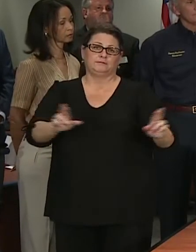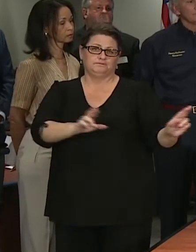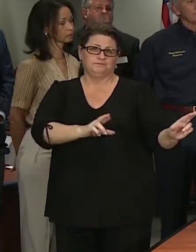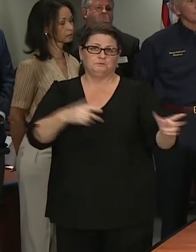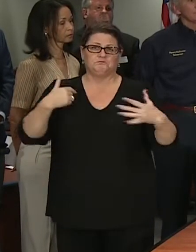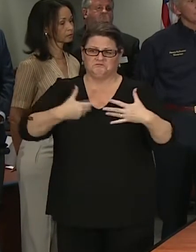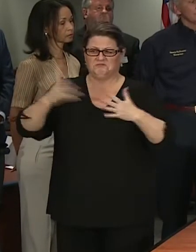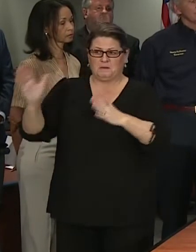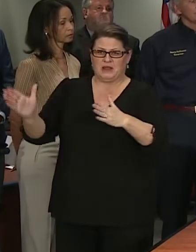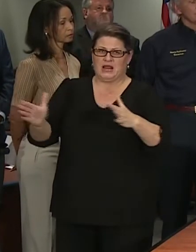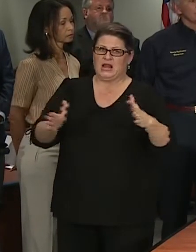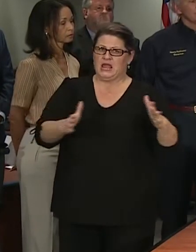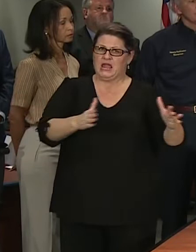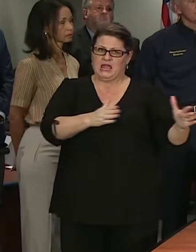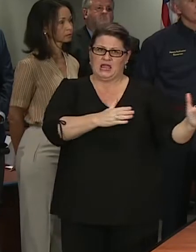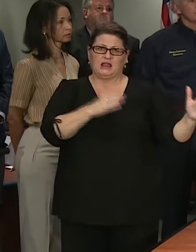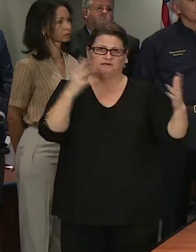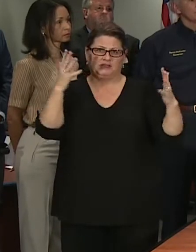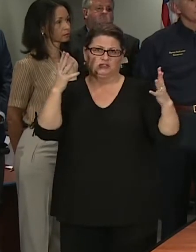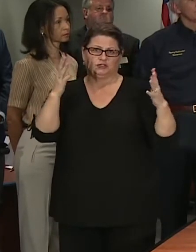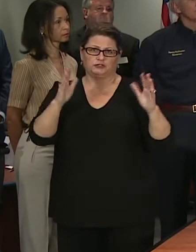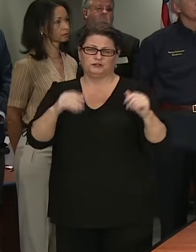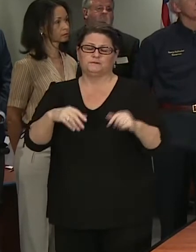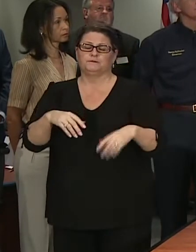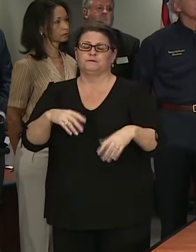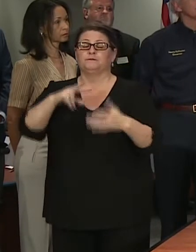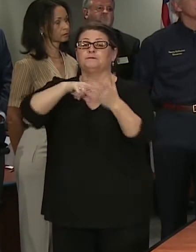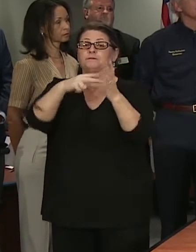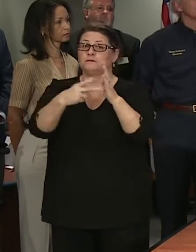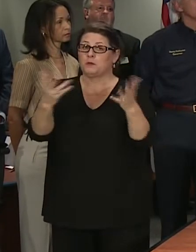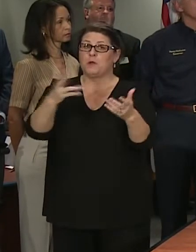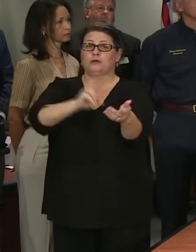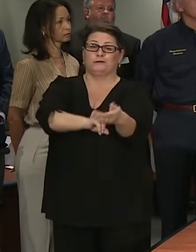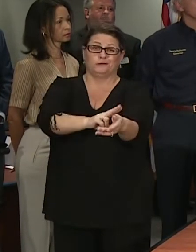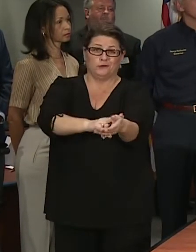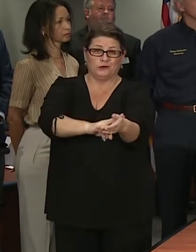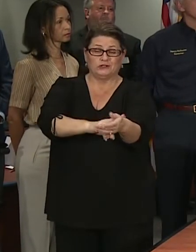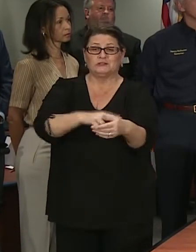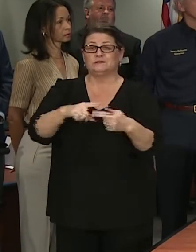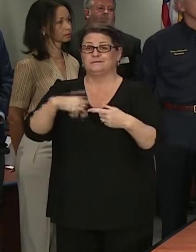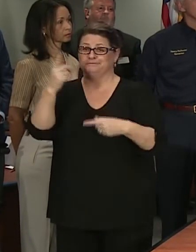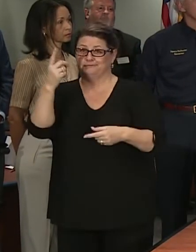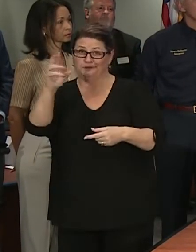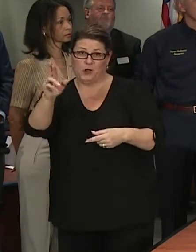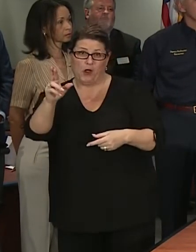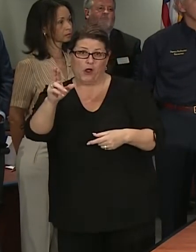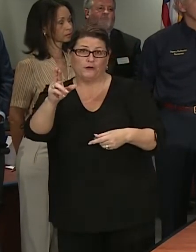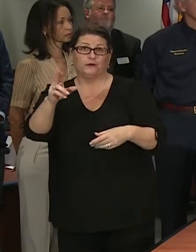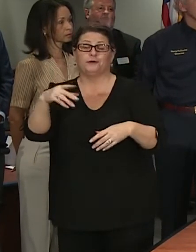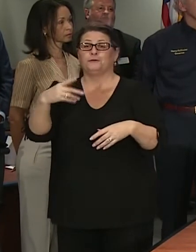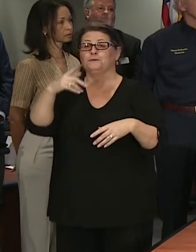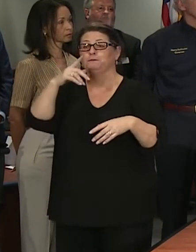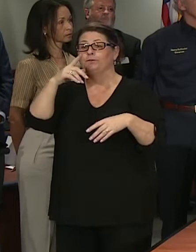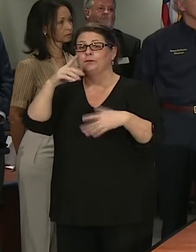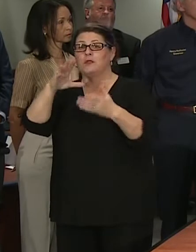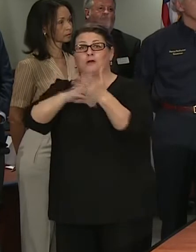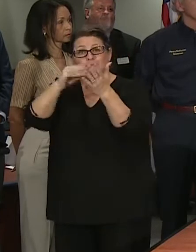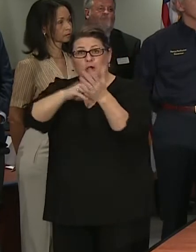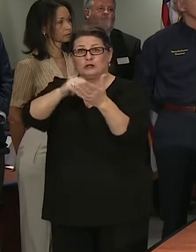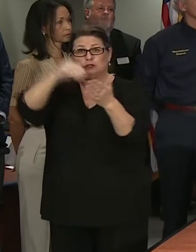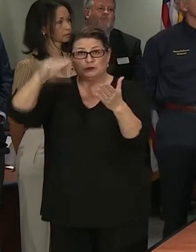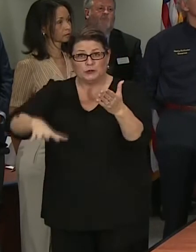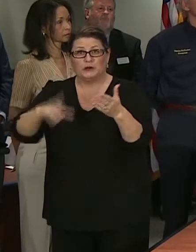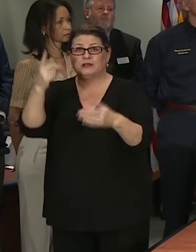planning hard. This is going to take our nurses, our frontline doctors, our residents, our fellows. This is going to